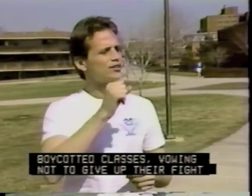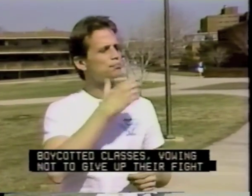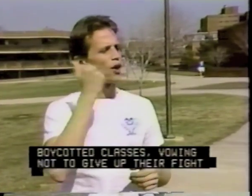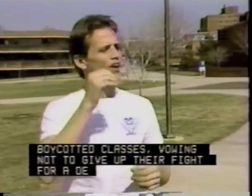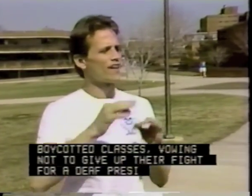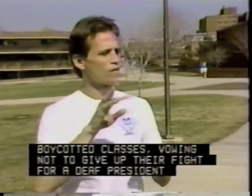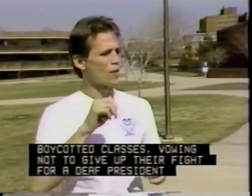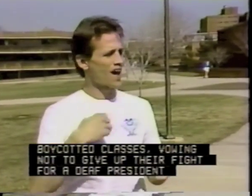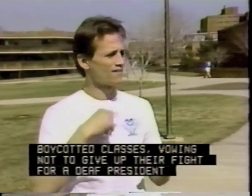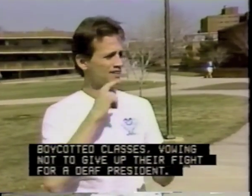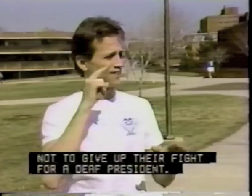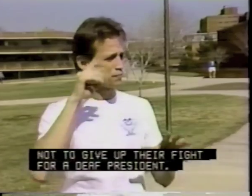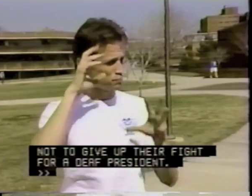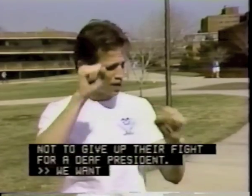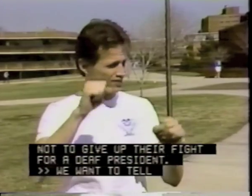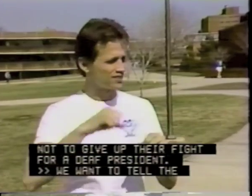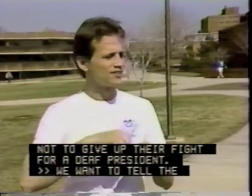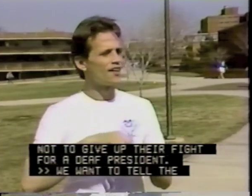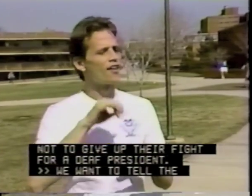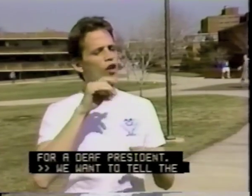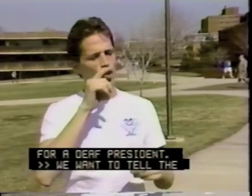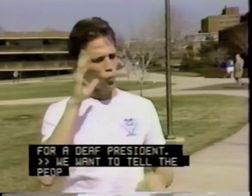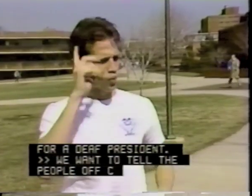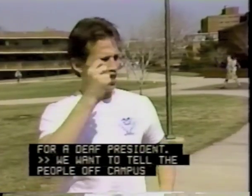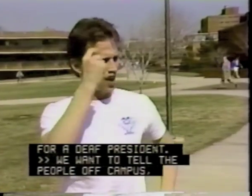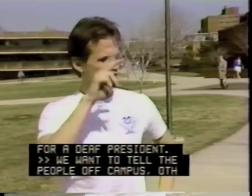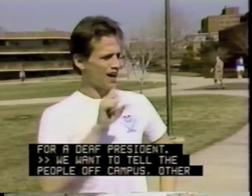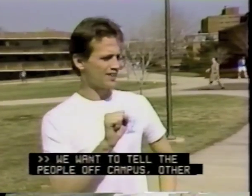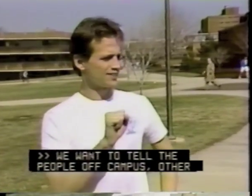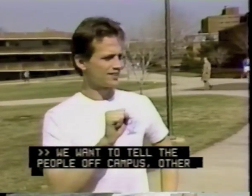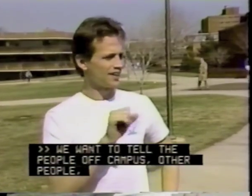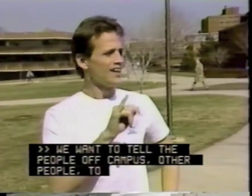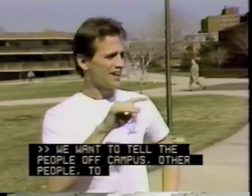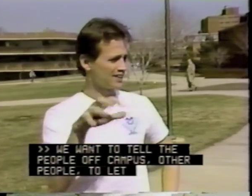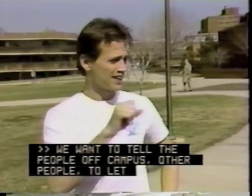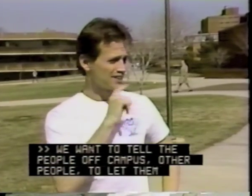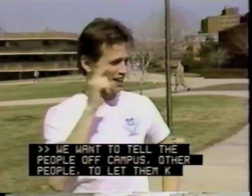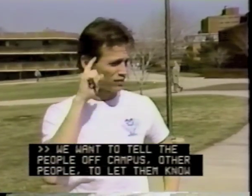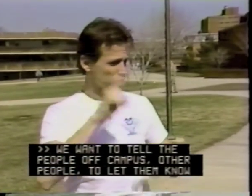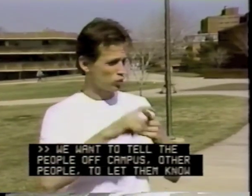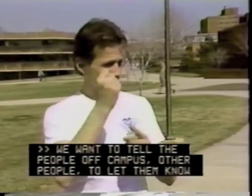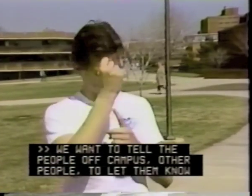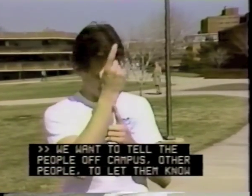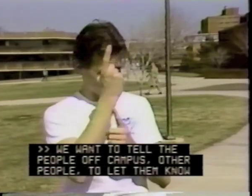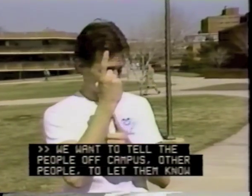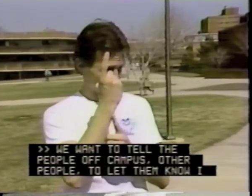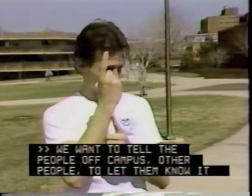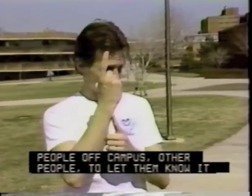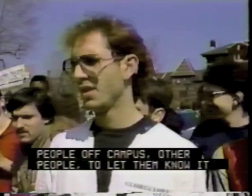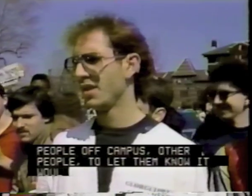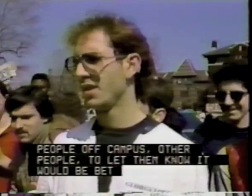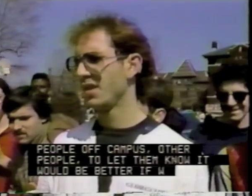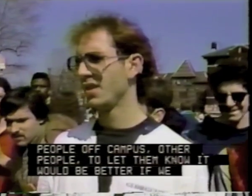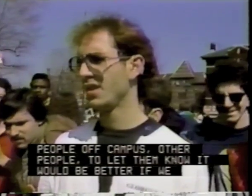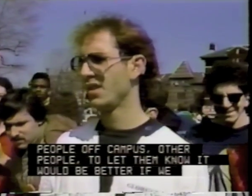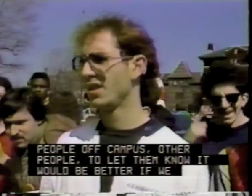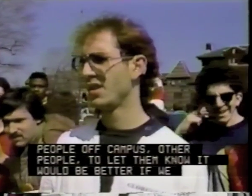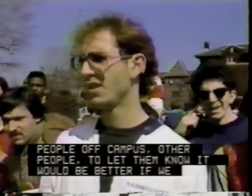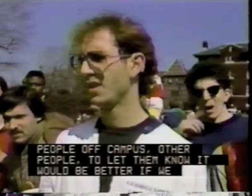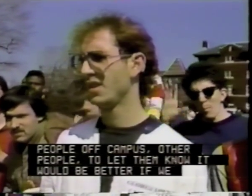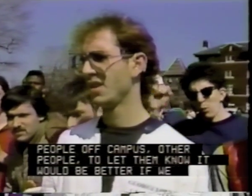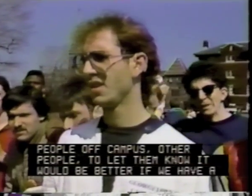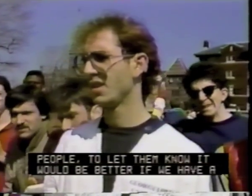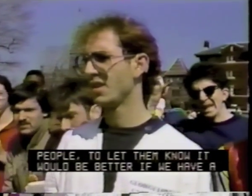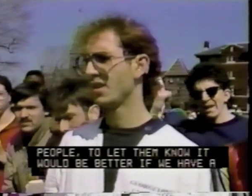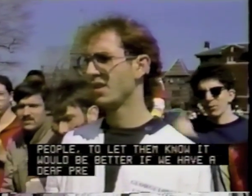off campus, other people, to let them know that it would be better if we have a deaf president that understands us. How long